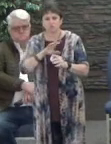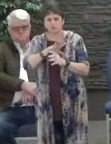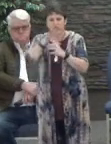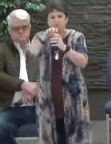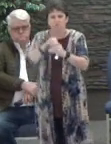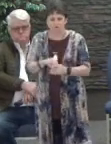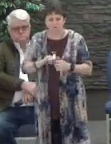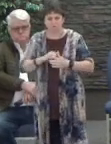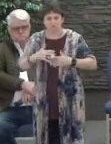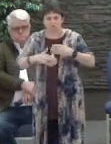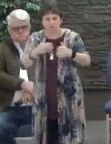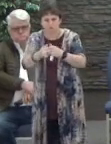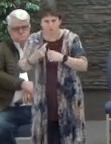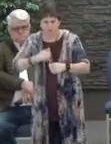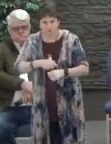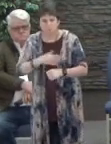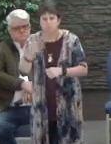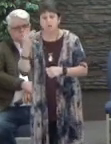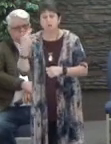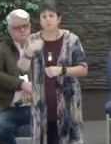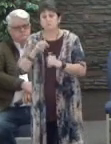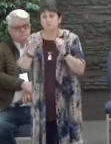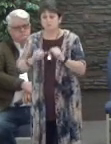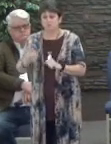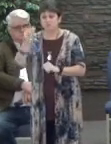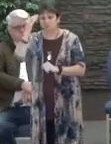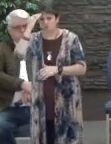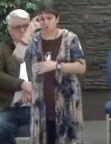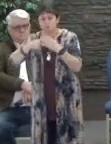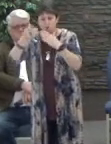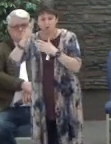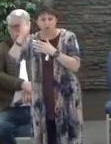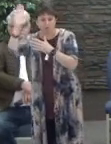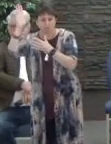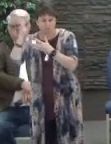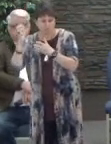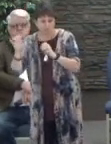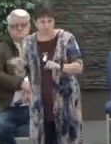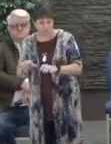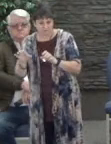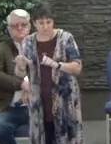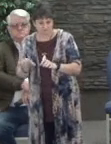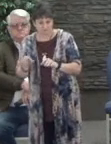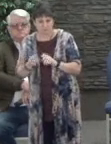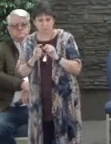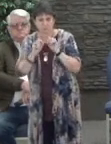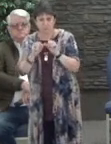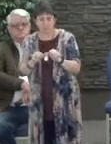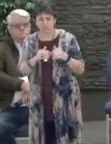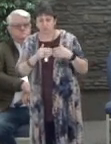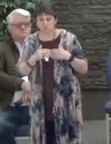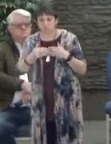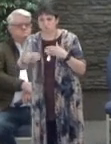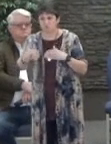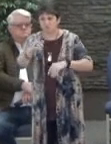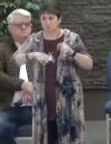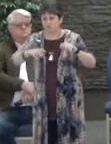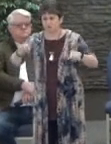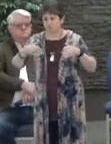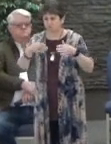process with us so that we can know what God's will is as we continue to move forward in various